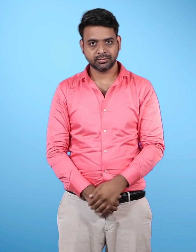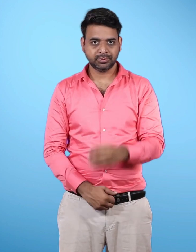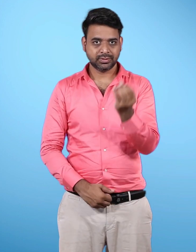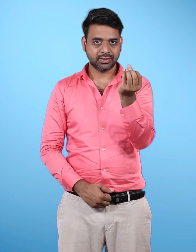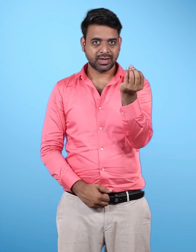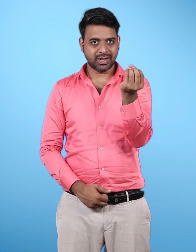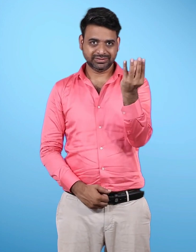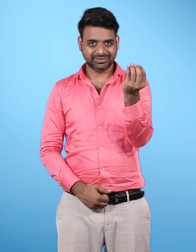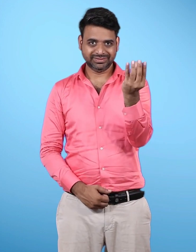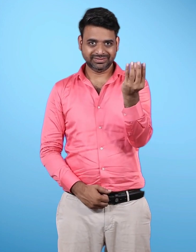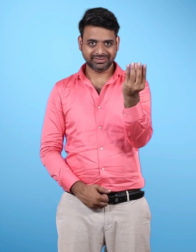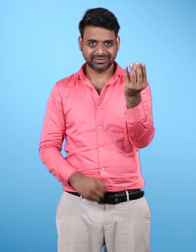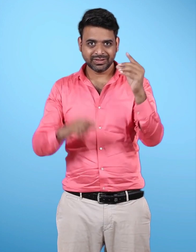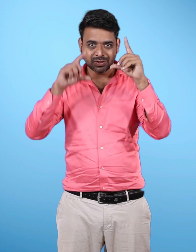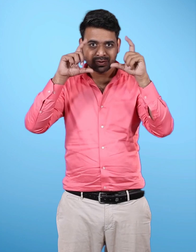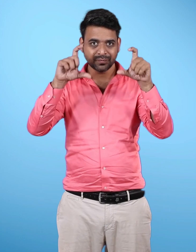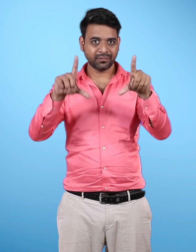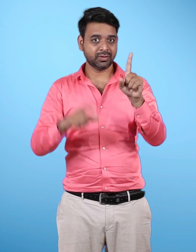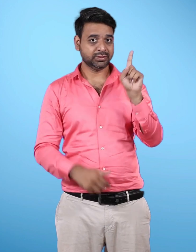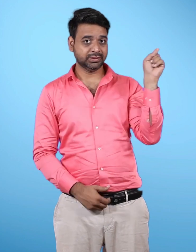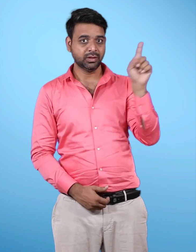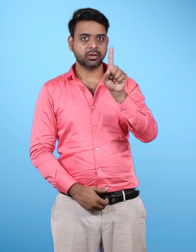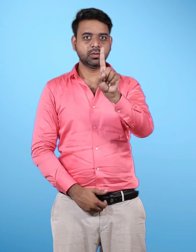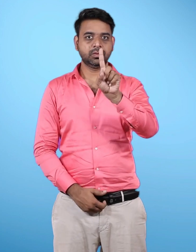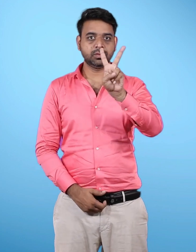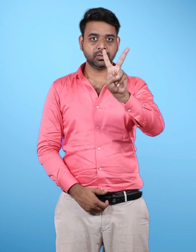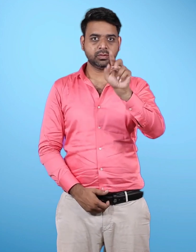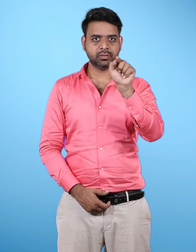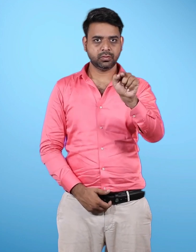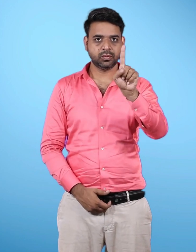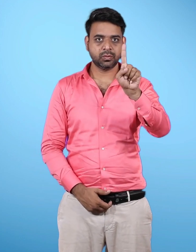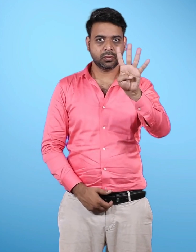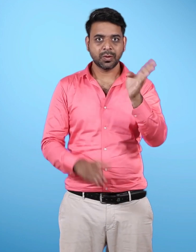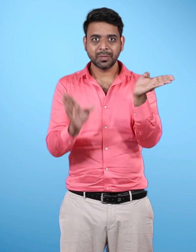Would the bulb glow after completing the circuit shown in figure 12.14?